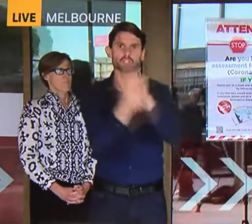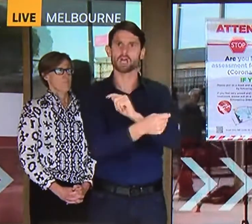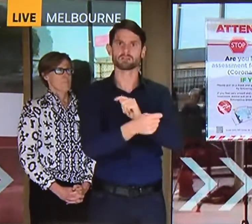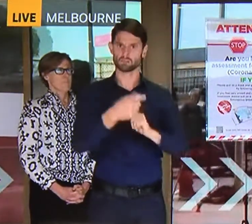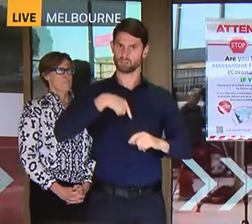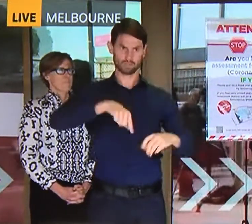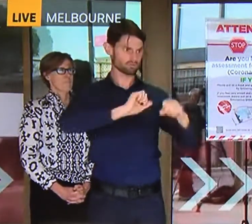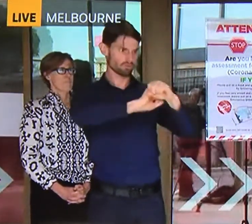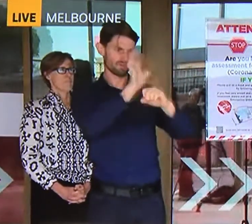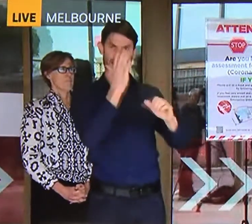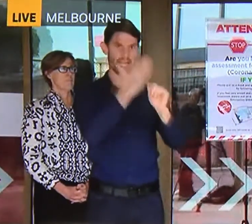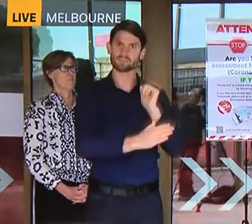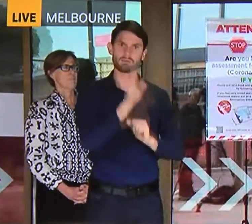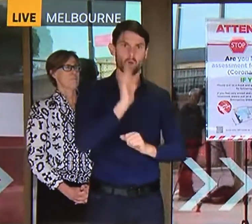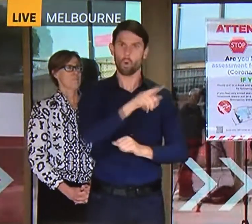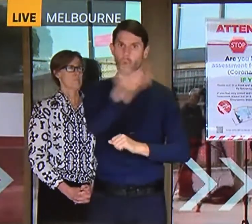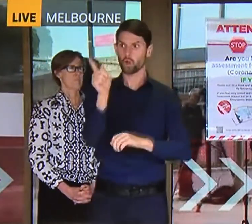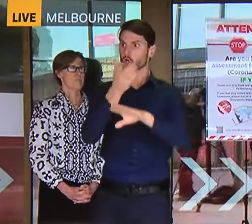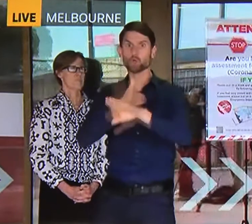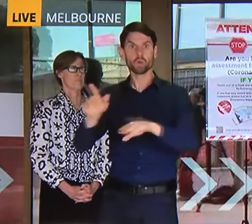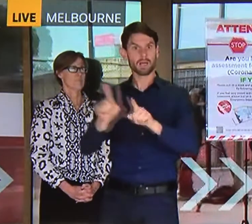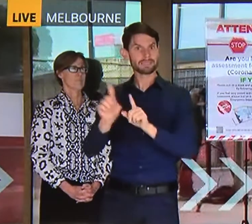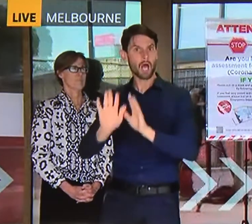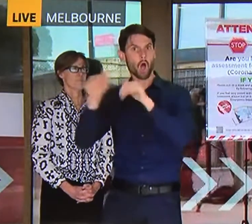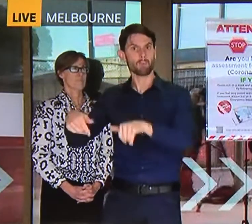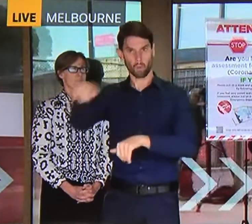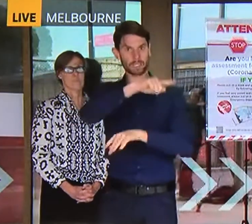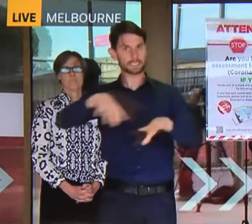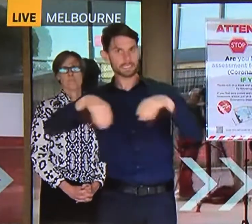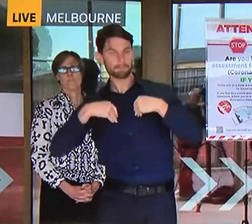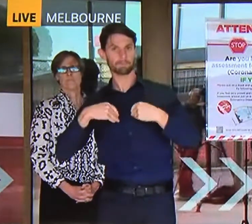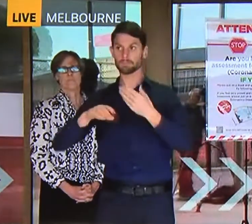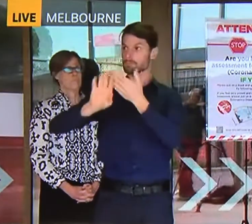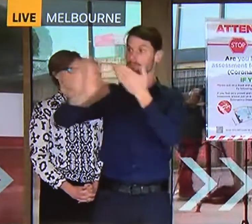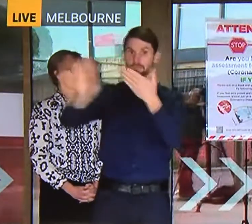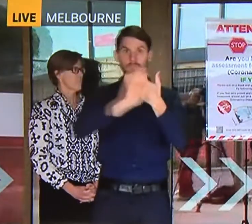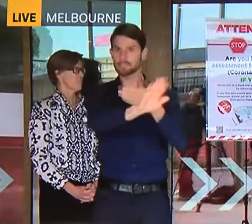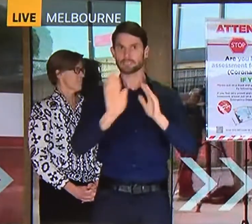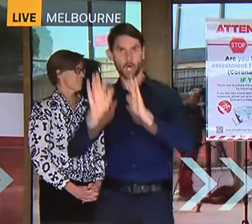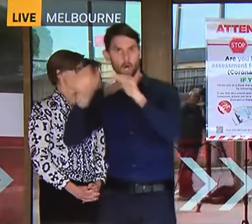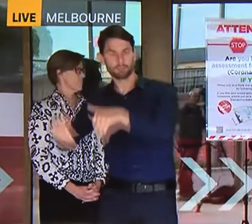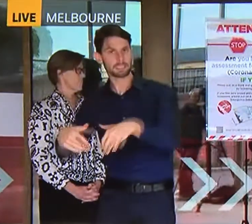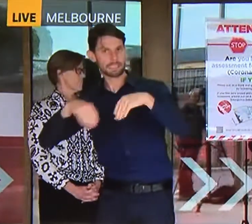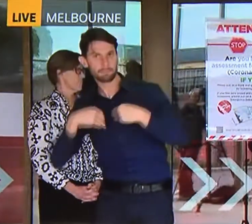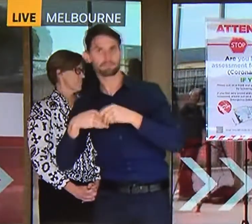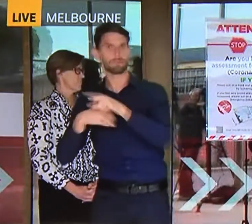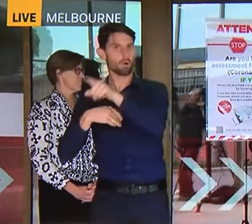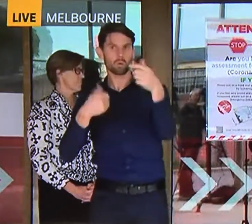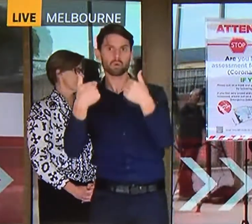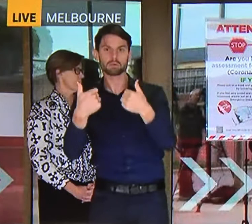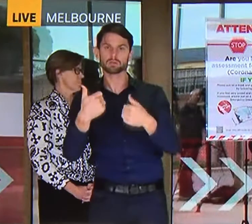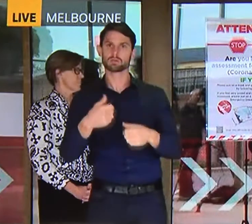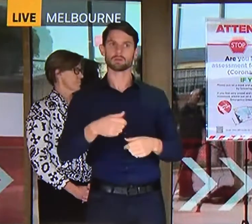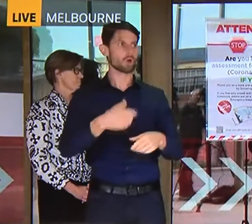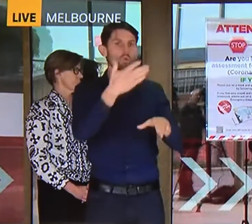of isolation and distancing. They've changed their lifestyles to protect and support each other, and our nurses are not